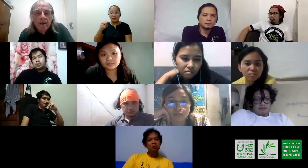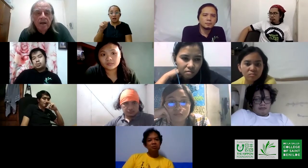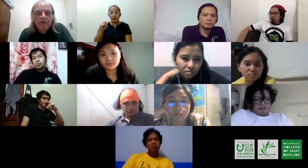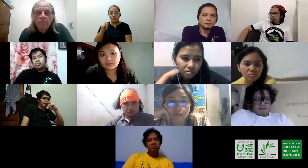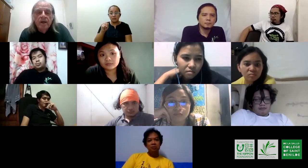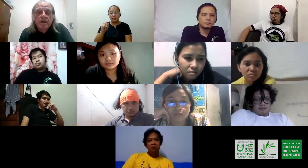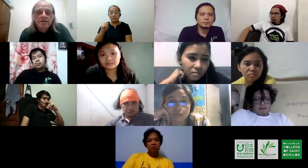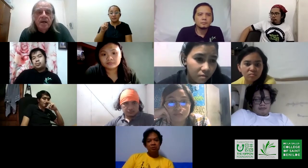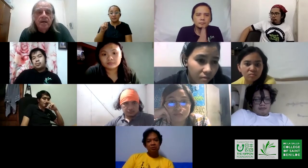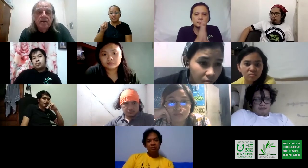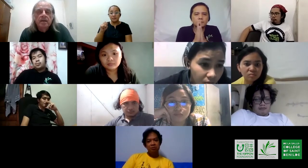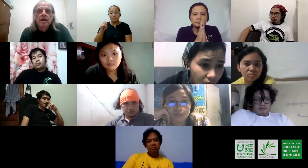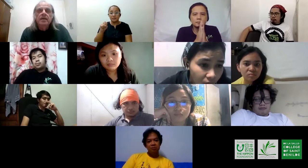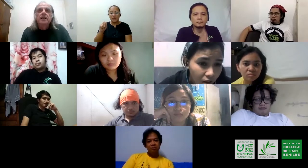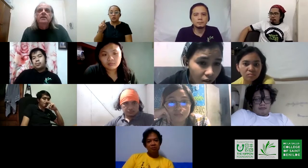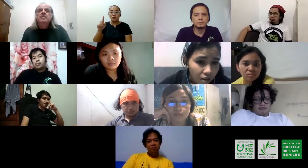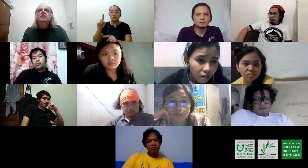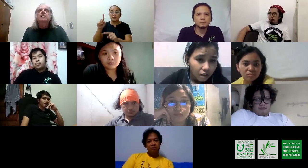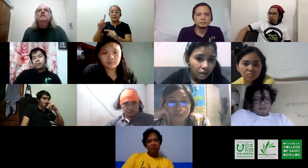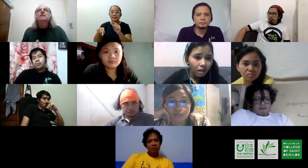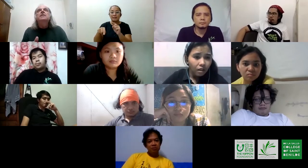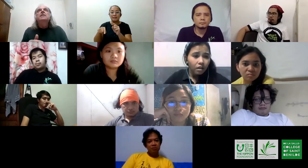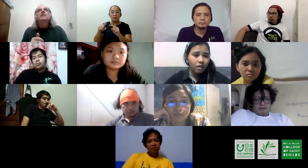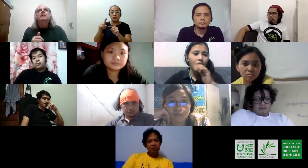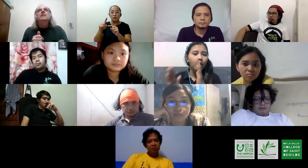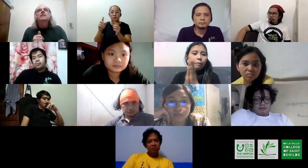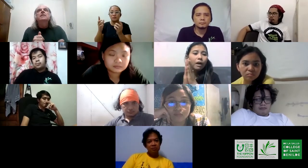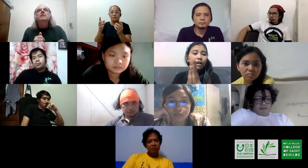okay, you can't say